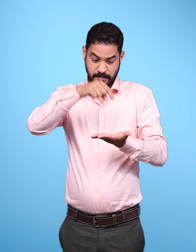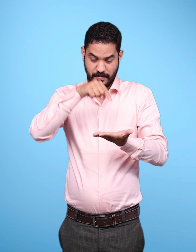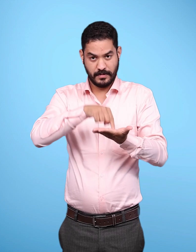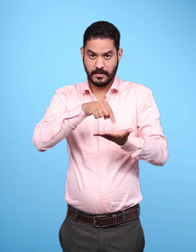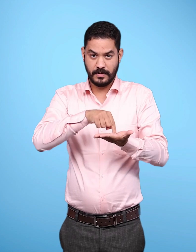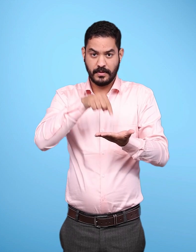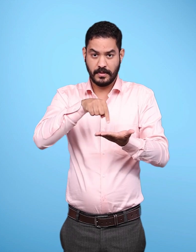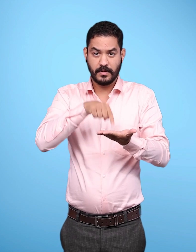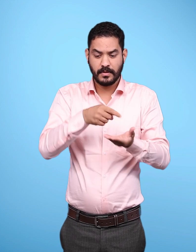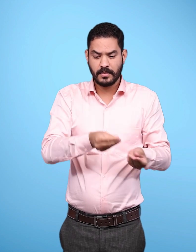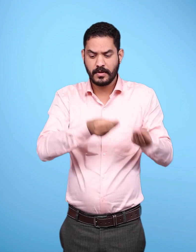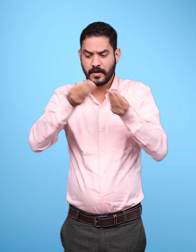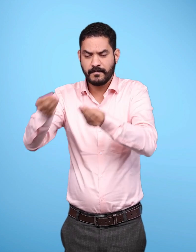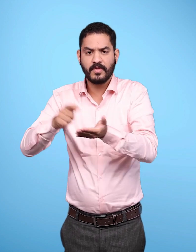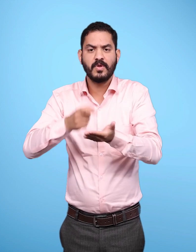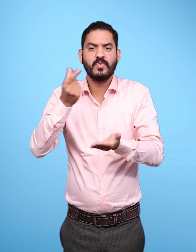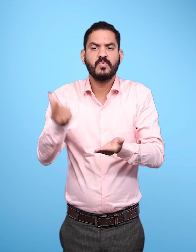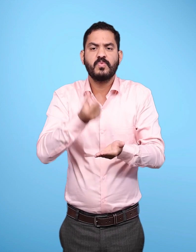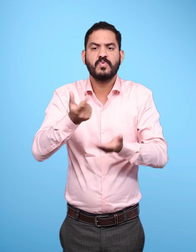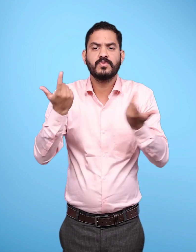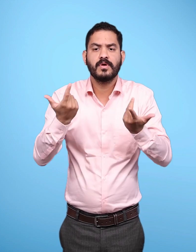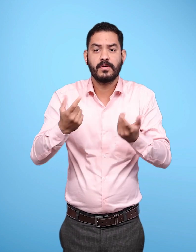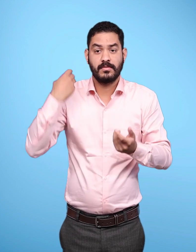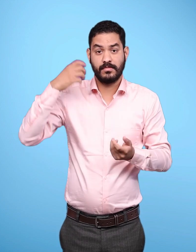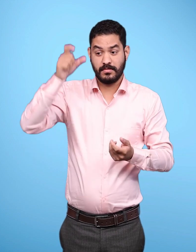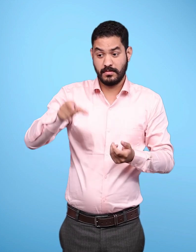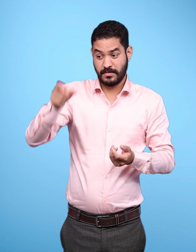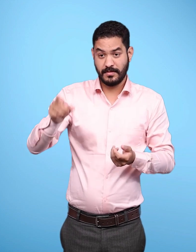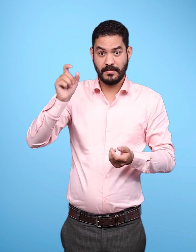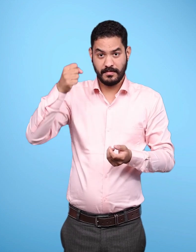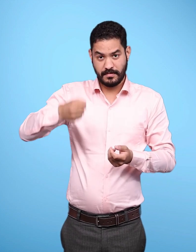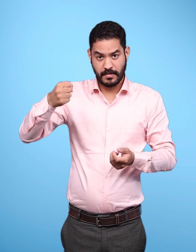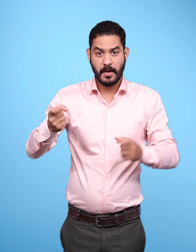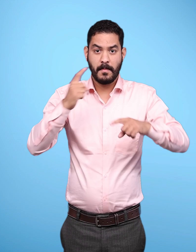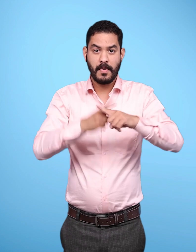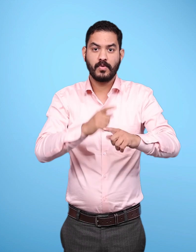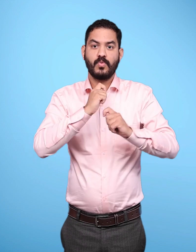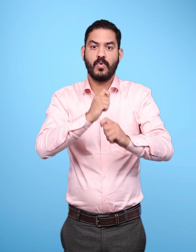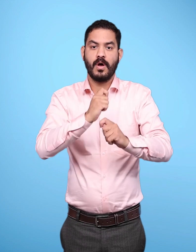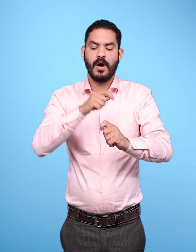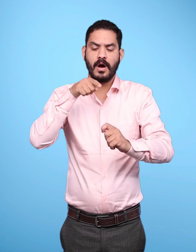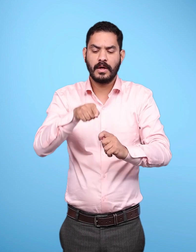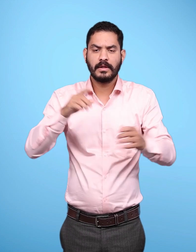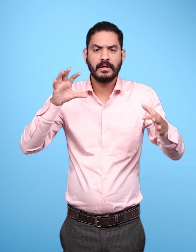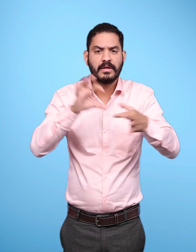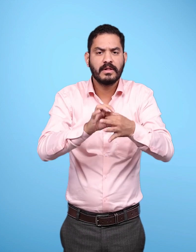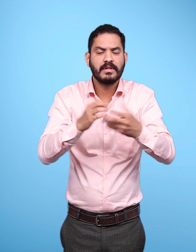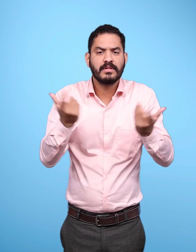They collected revenue from the land and used this to maintain soldiers and horses and provide equipment